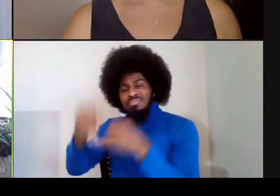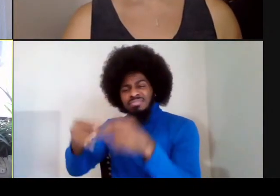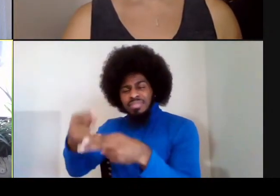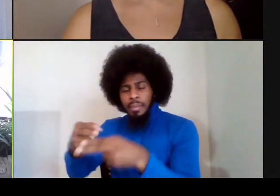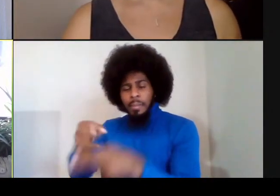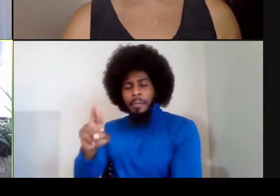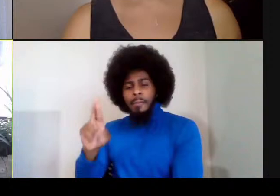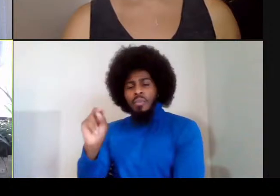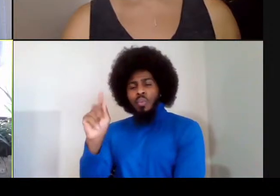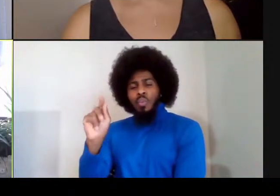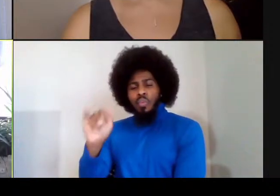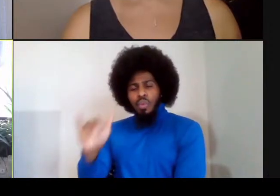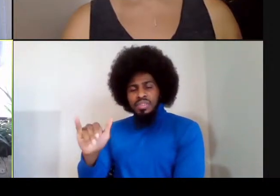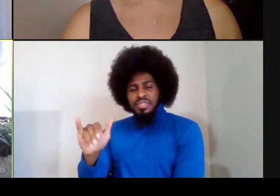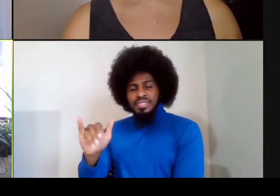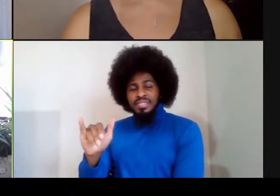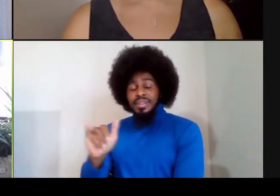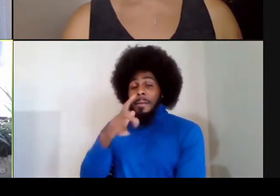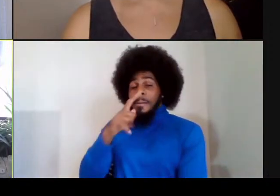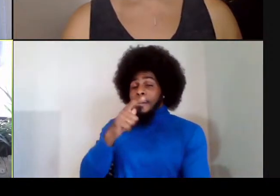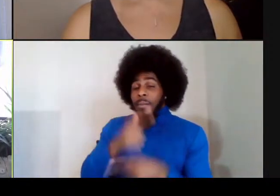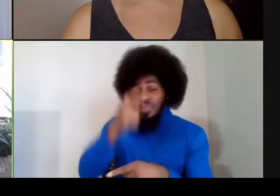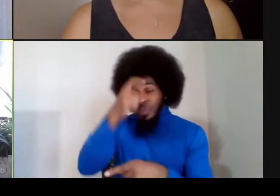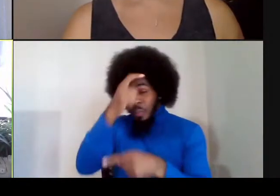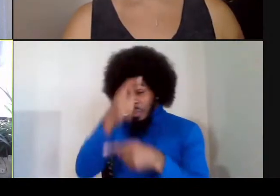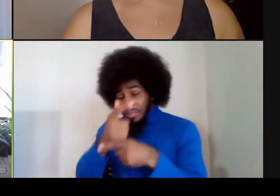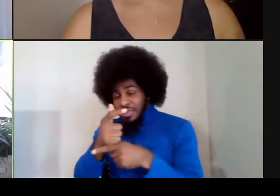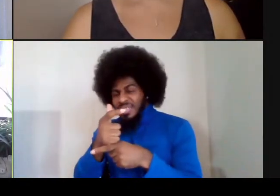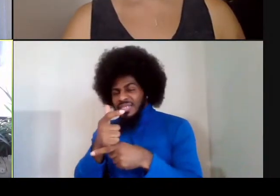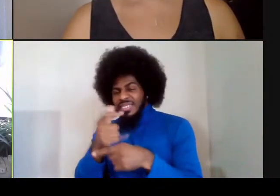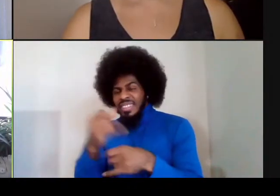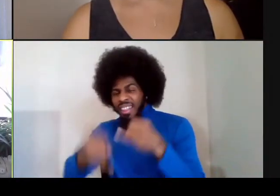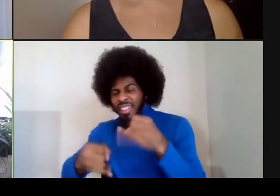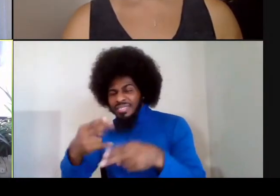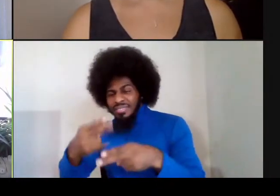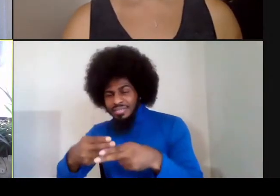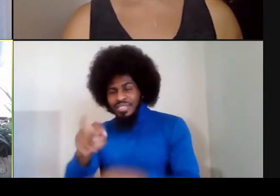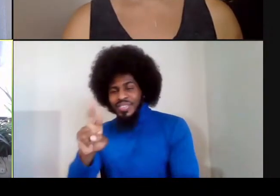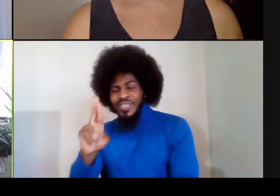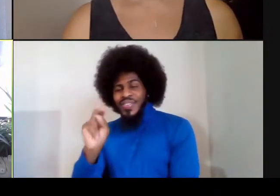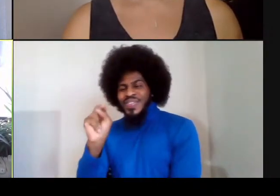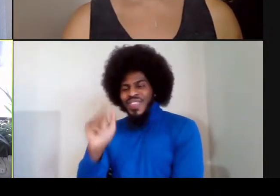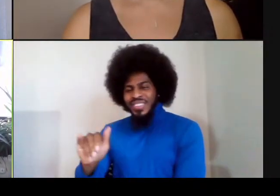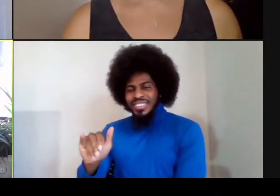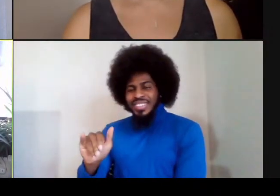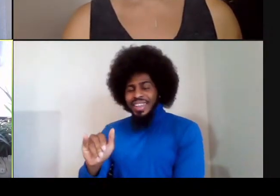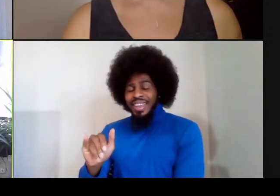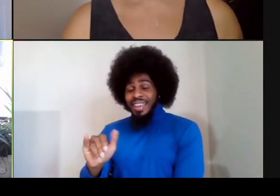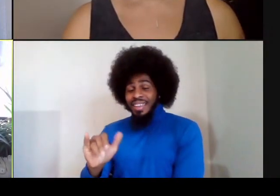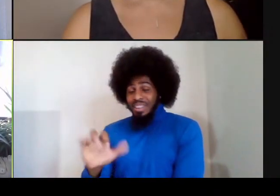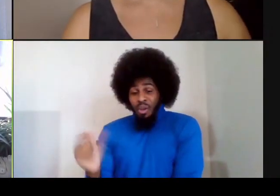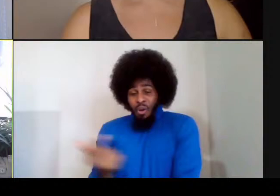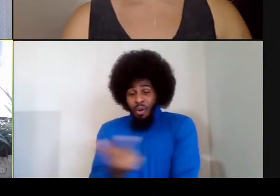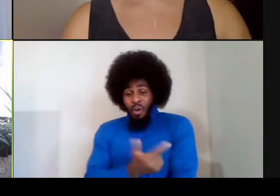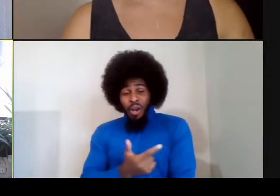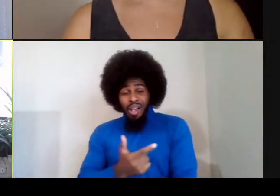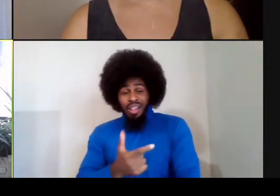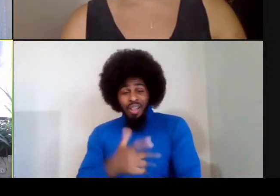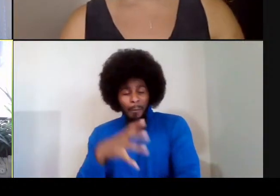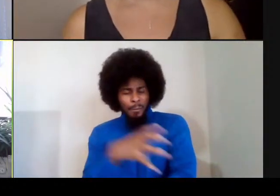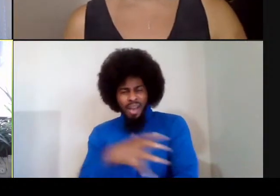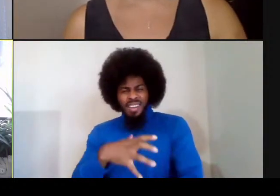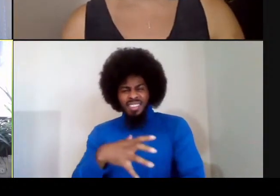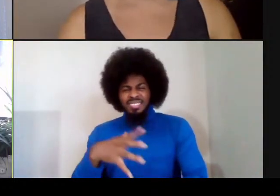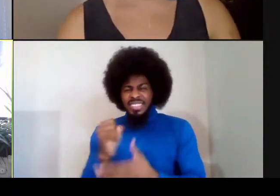Roni, Zipporah Roni, and Tukwazi Love, all beautiful, powerful artists. I'm also an aunt of two